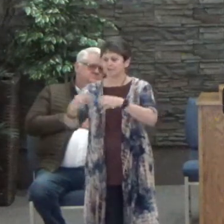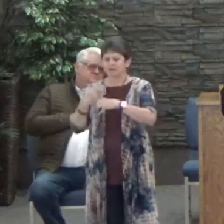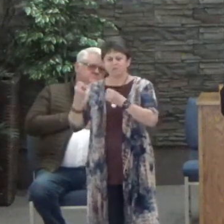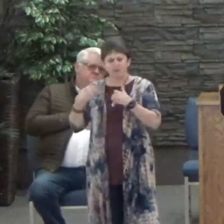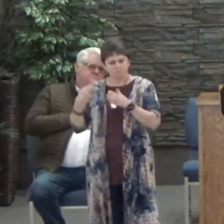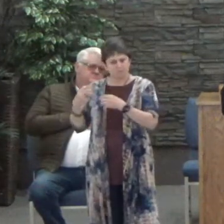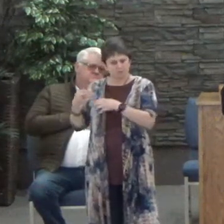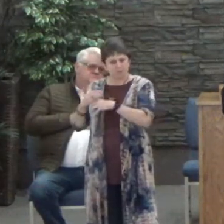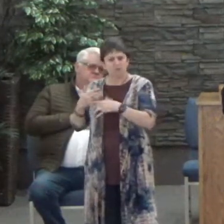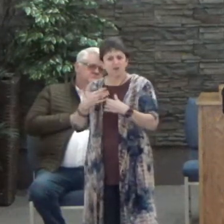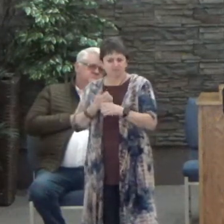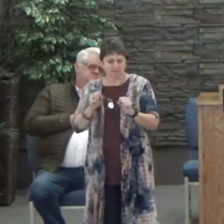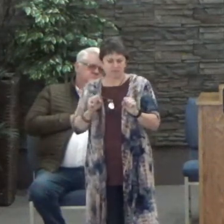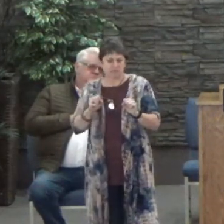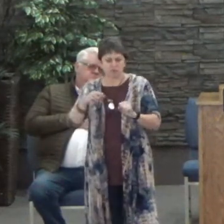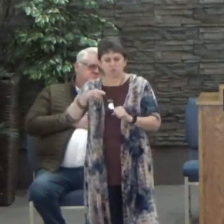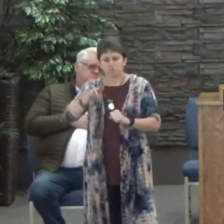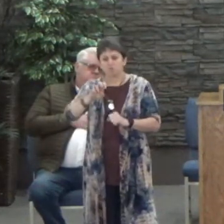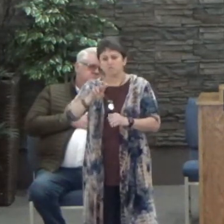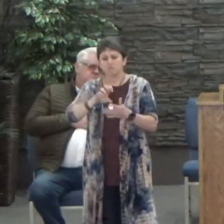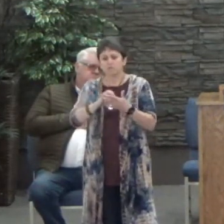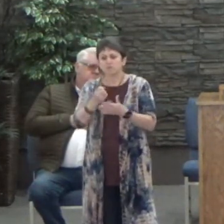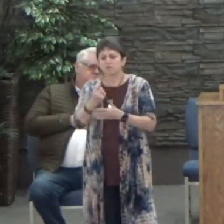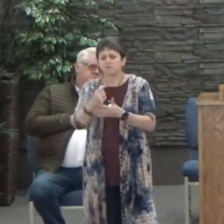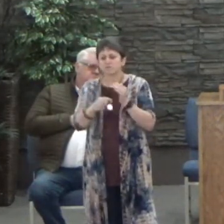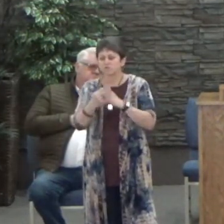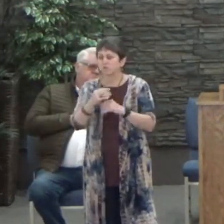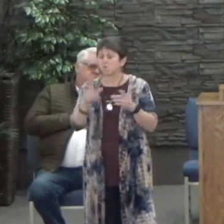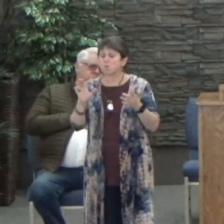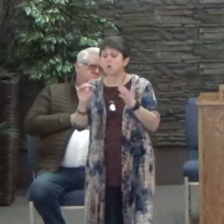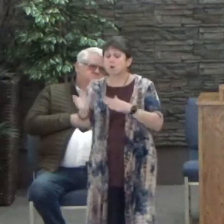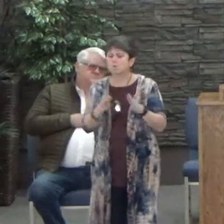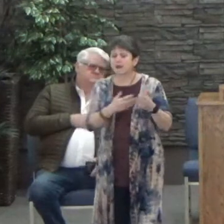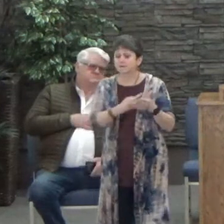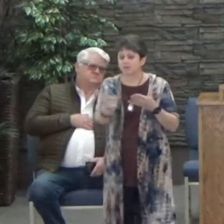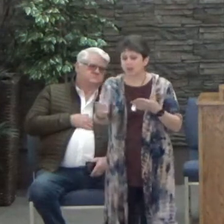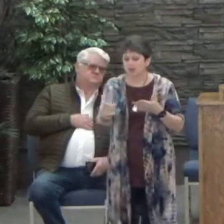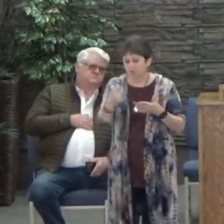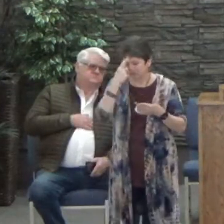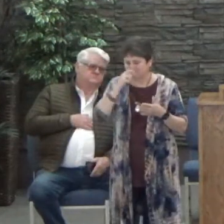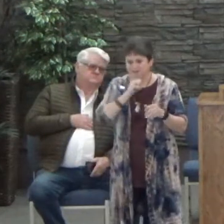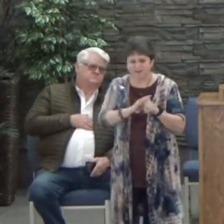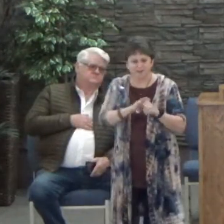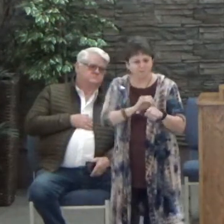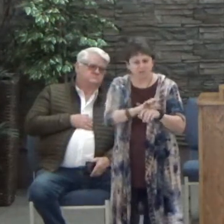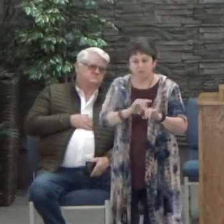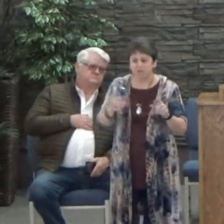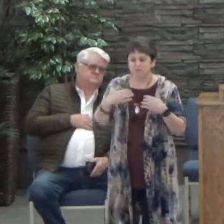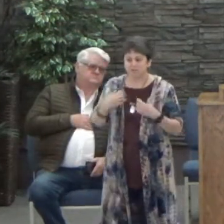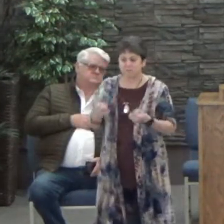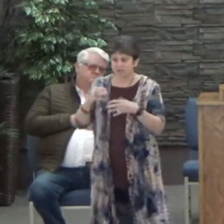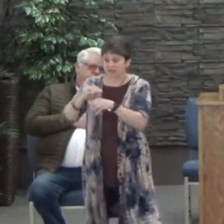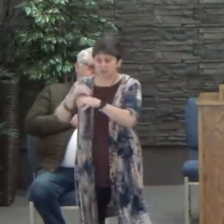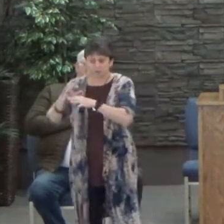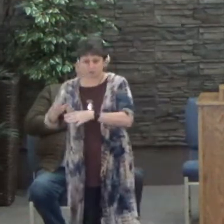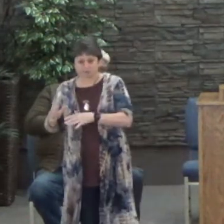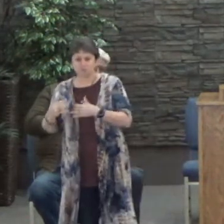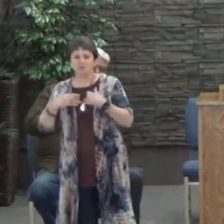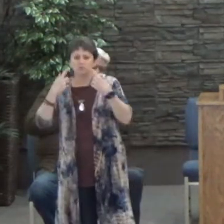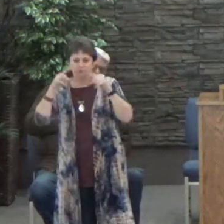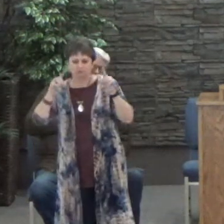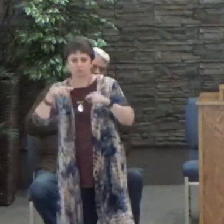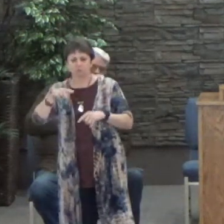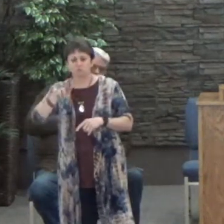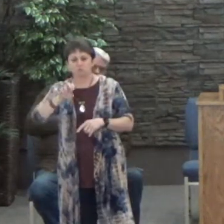there is safety. Proverbs 11, verse 14. Or plans fail for lack of counsel, but with many advisors they succeed.